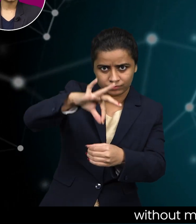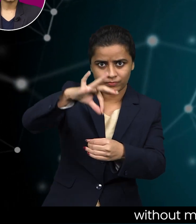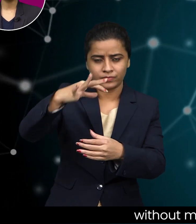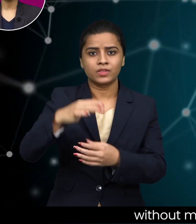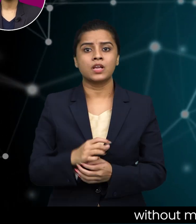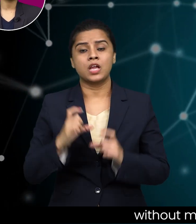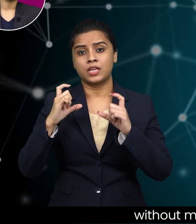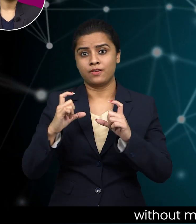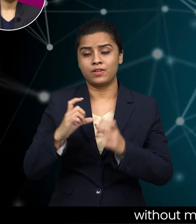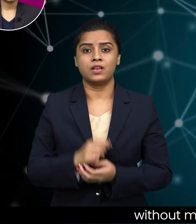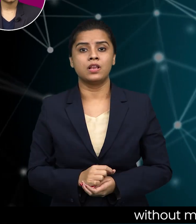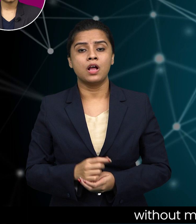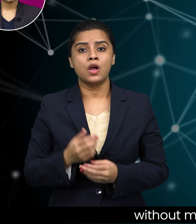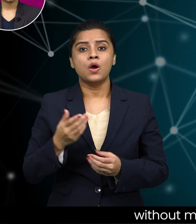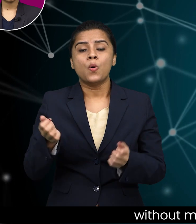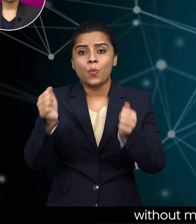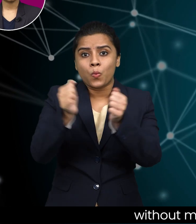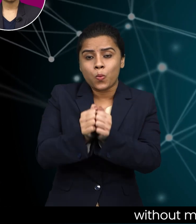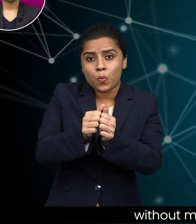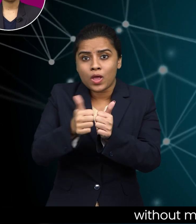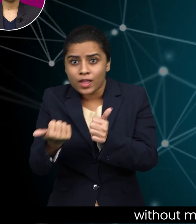without mixing the solutions.